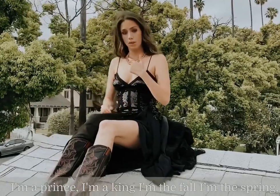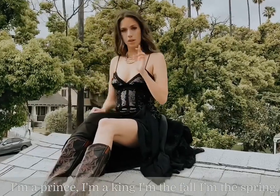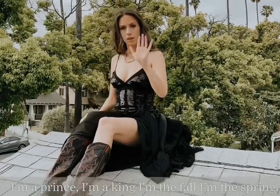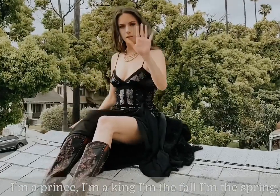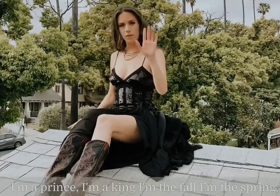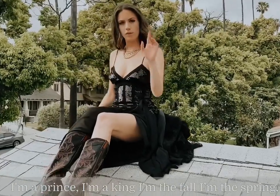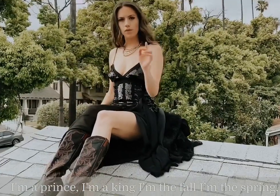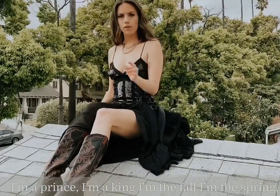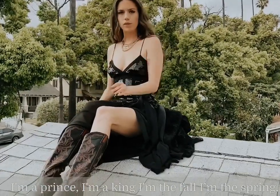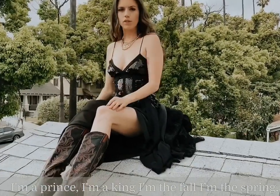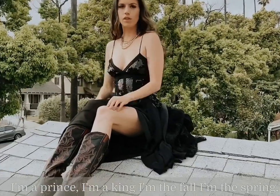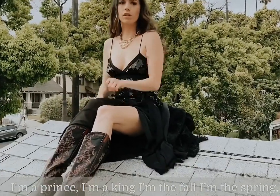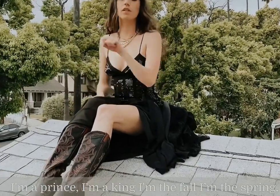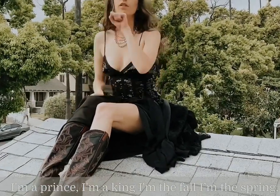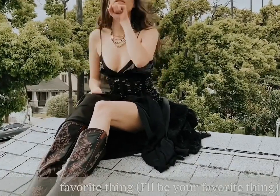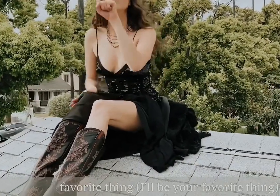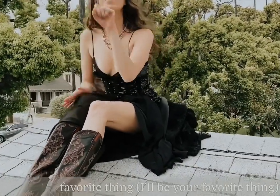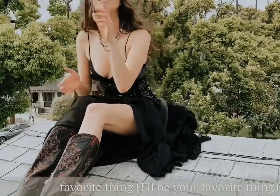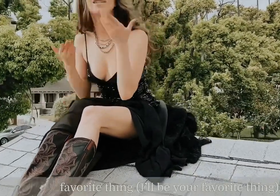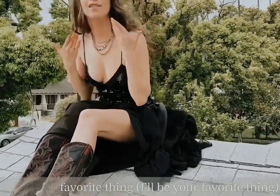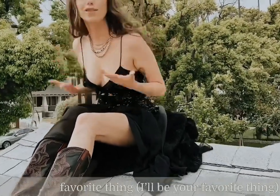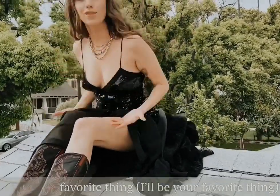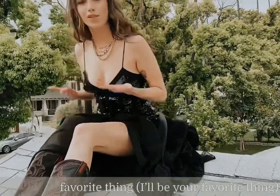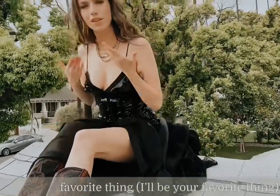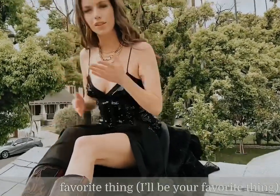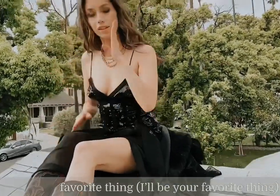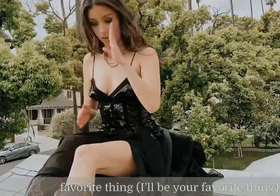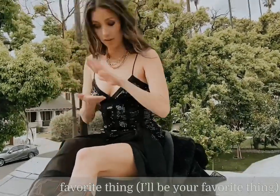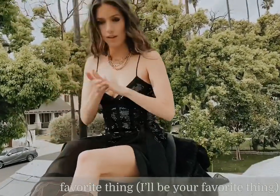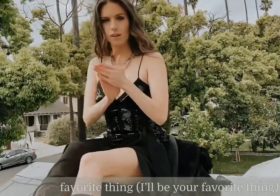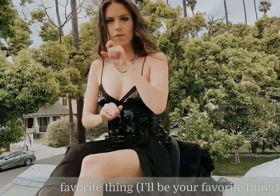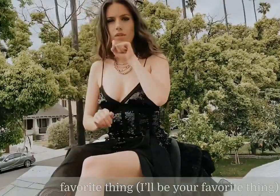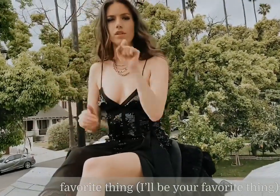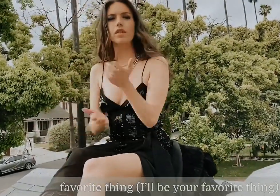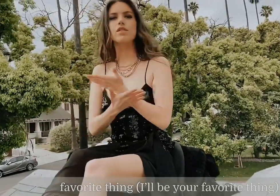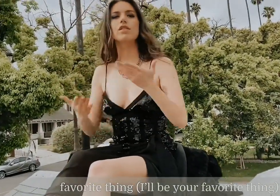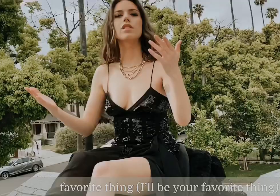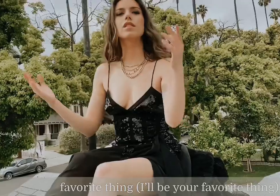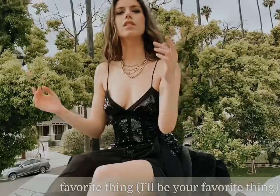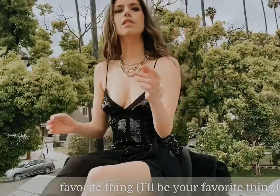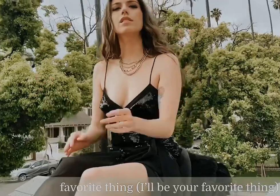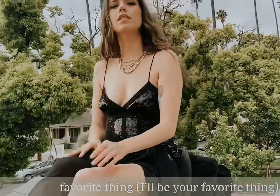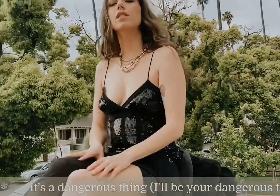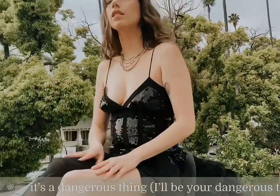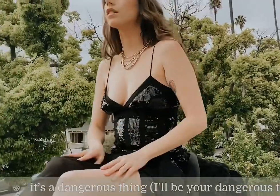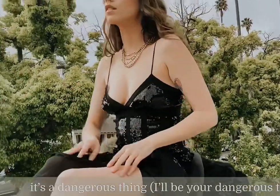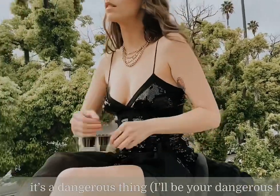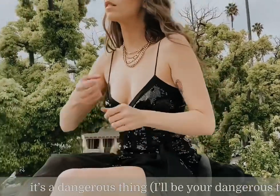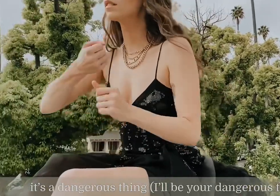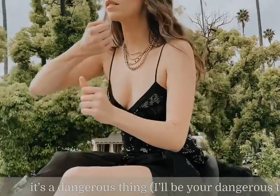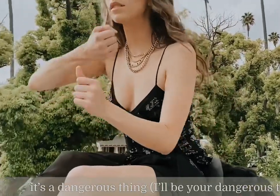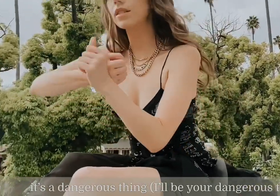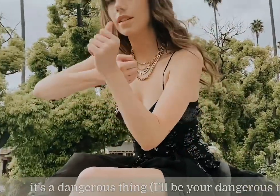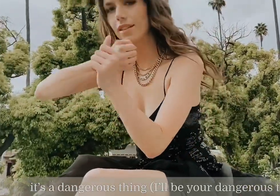I'm a spring I'm your favorite thing, it's a